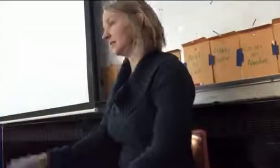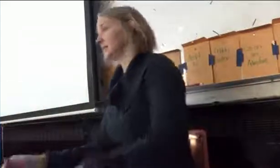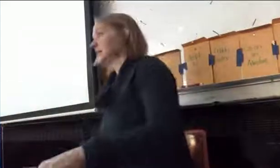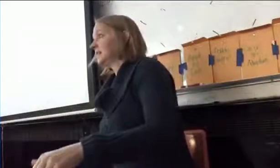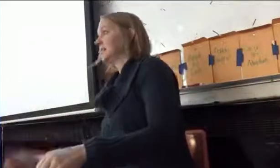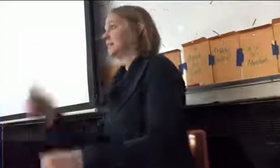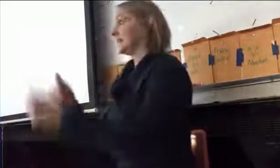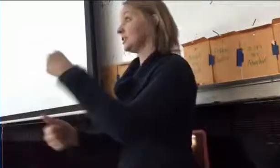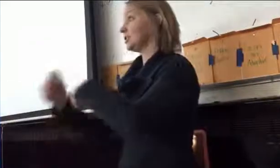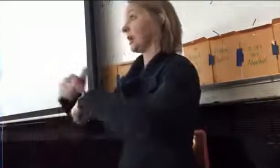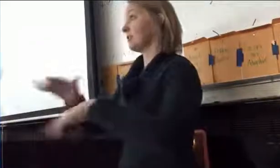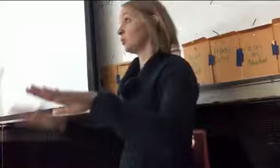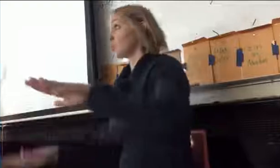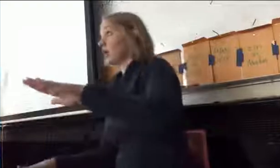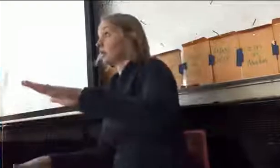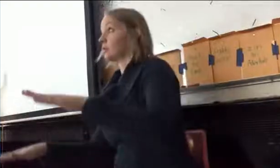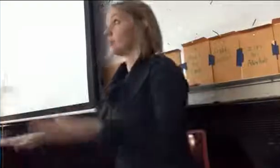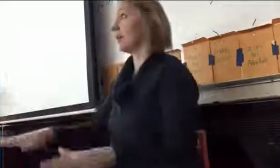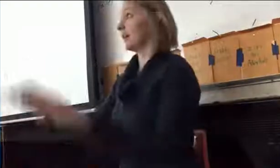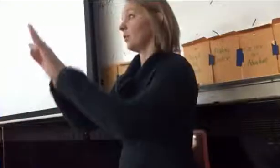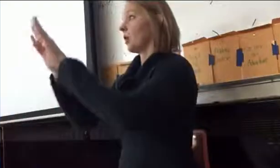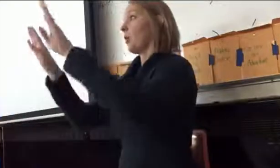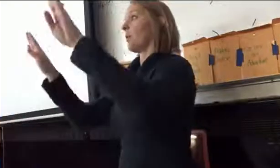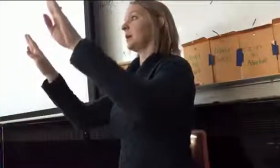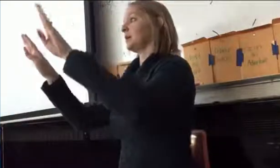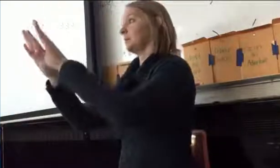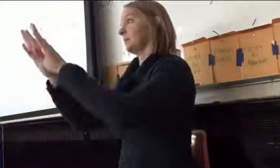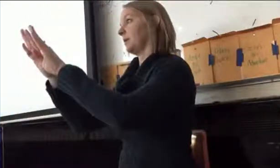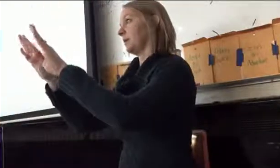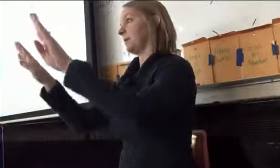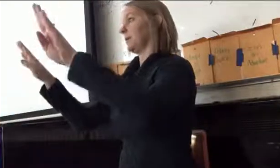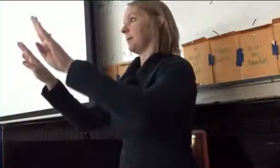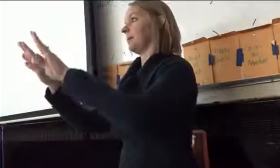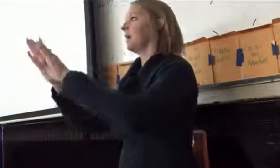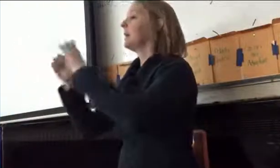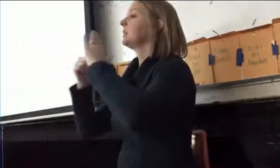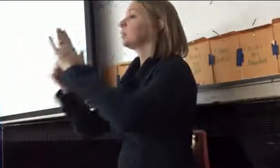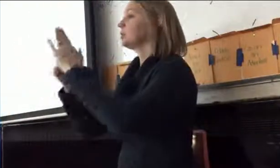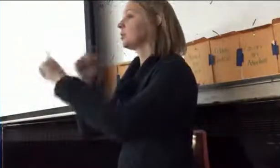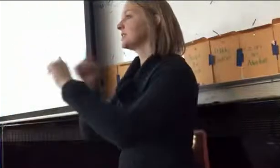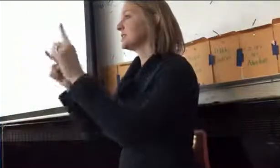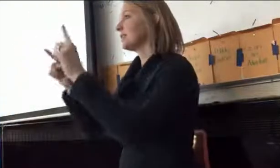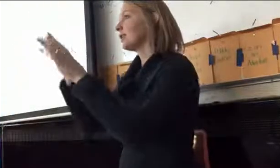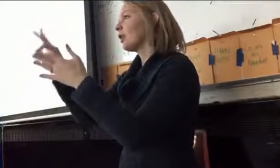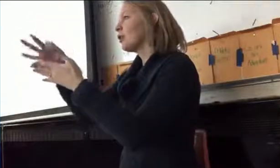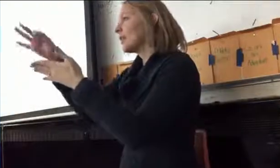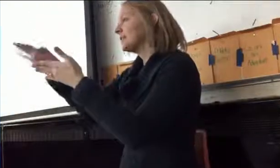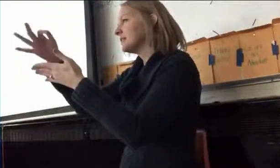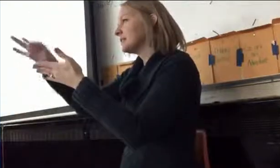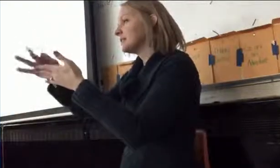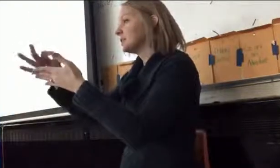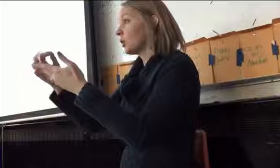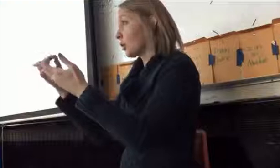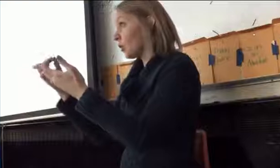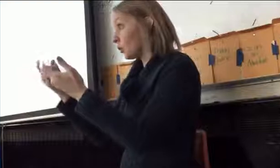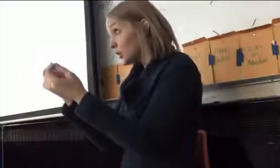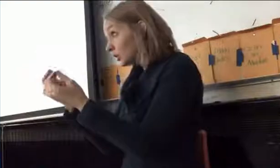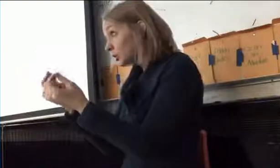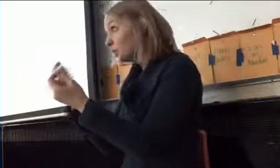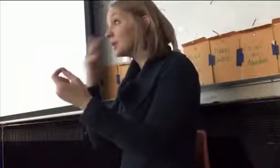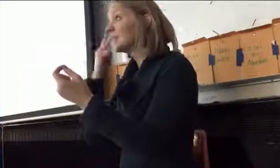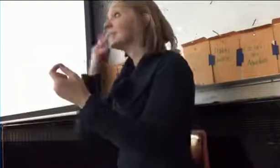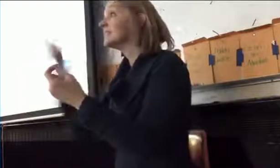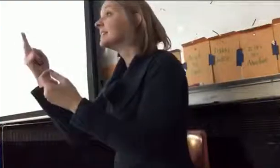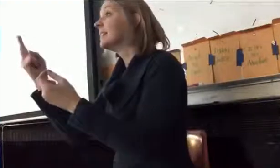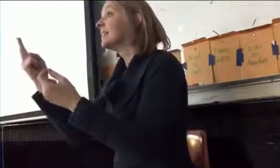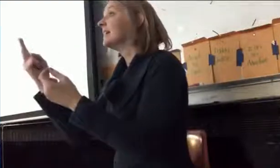time you rock, the looms open up and show the different threads. And basically what this is doing is you can see, is